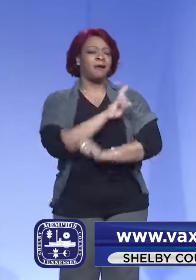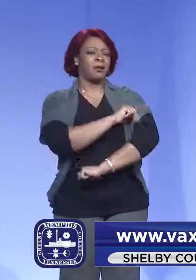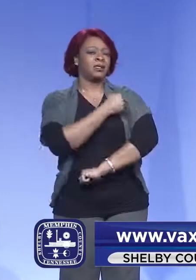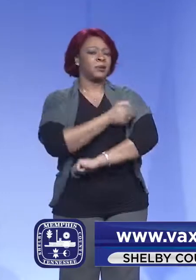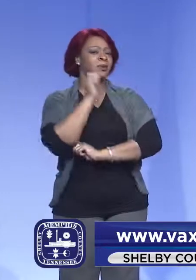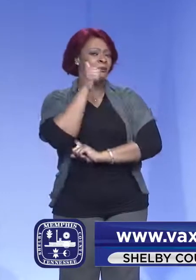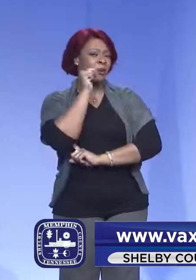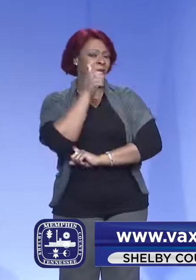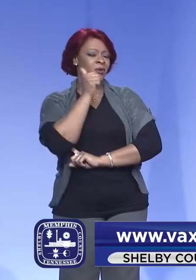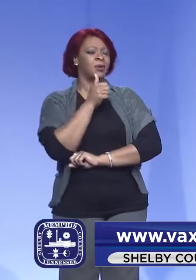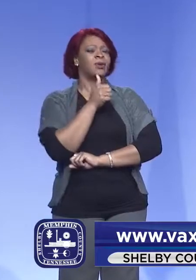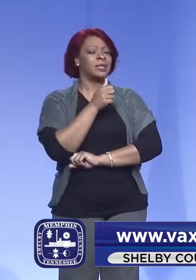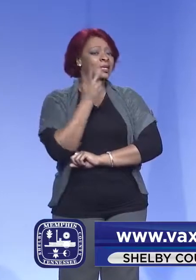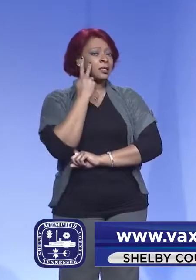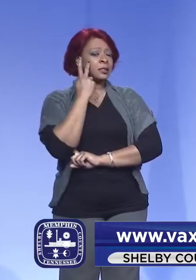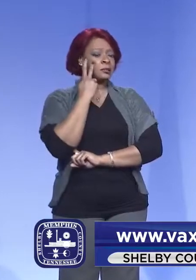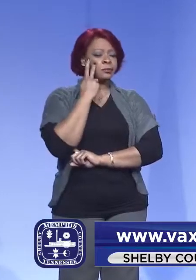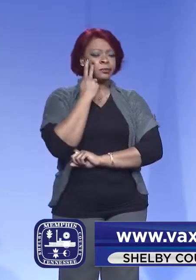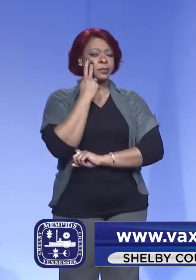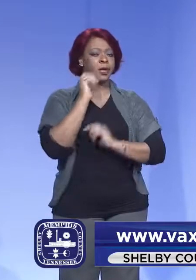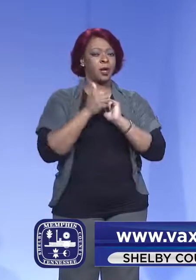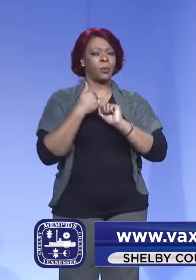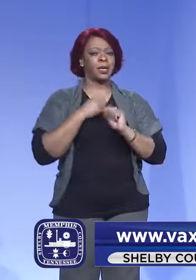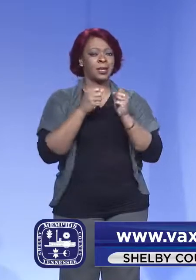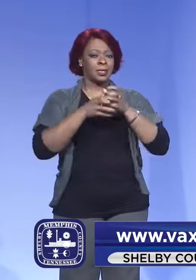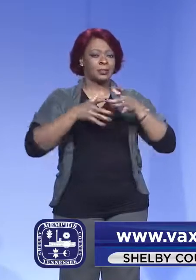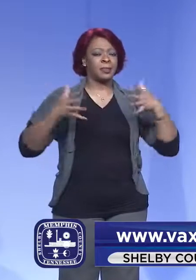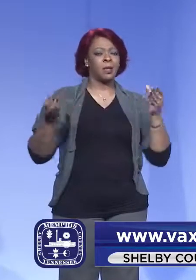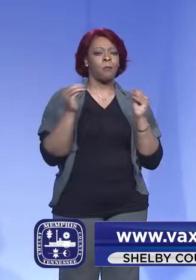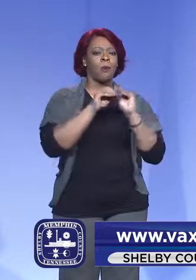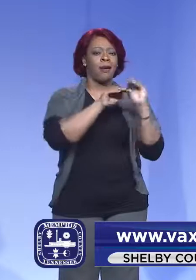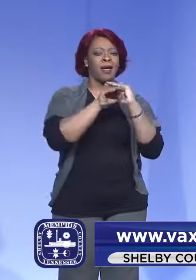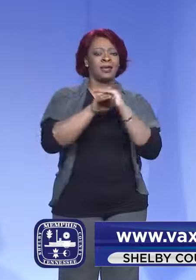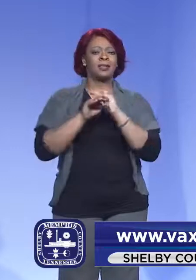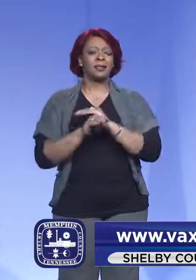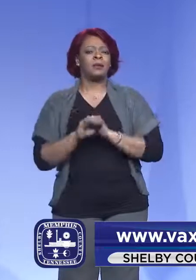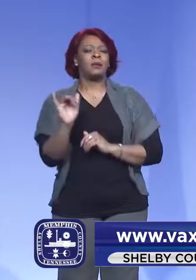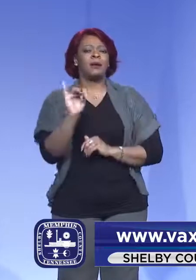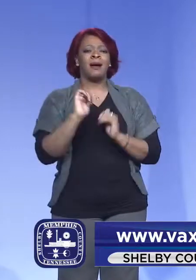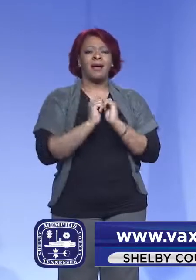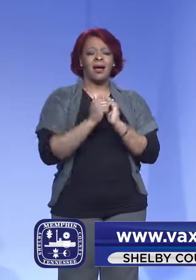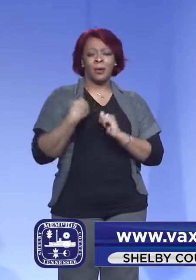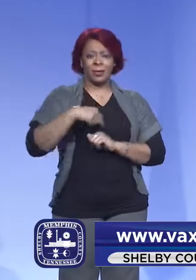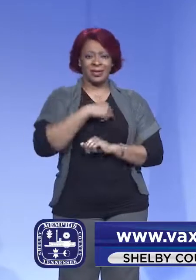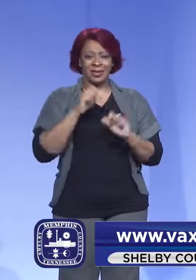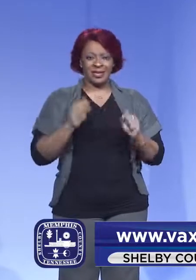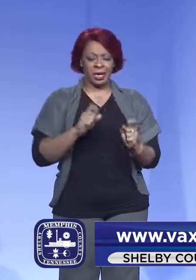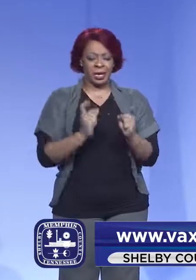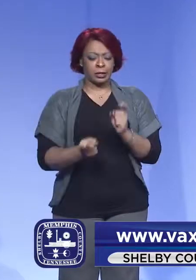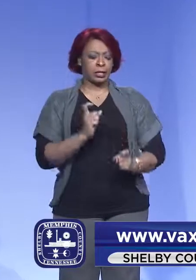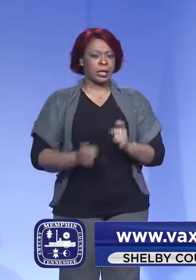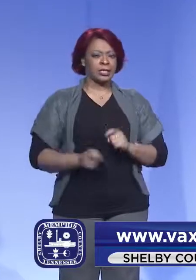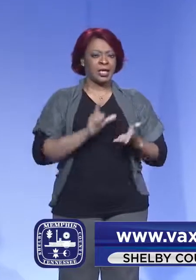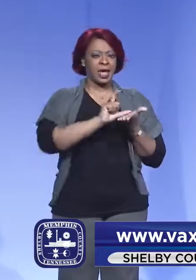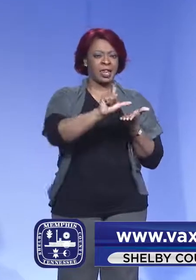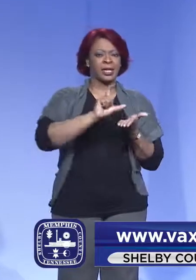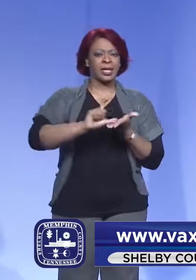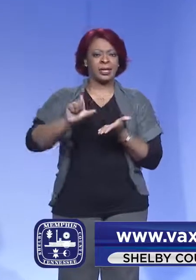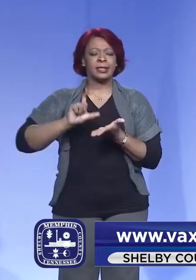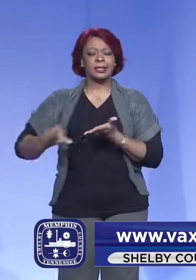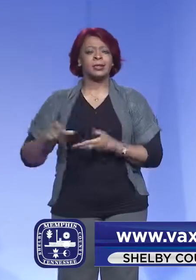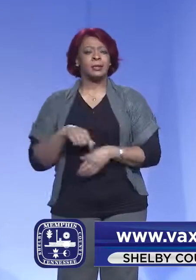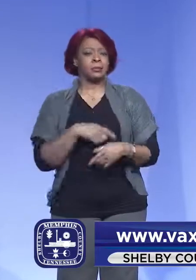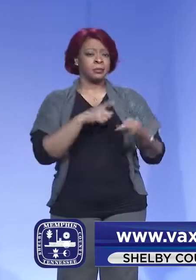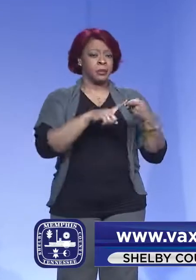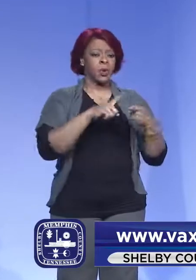hospitals tomorrow to see how we can expand access, but also how we can adjust the allocation so that,